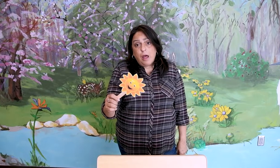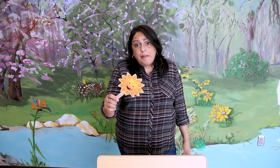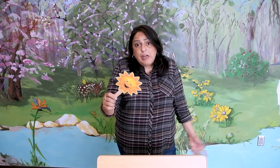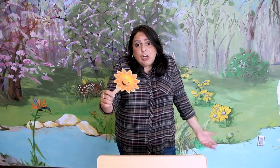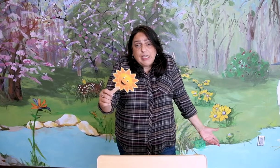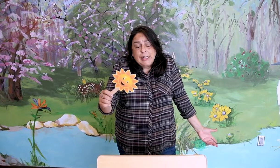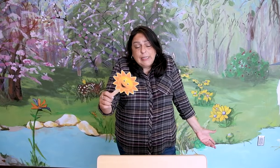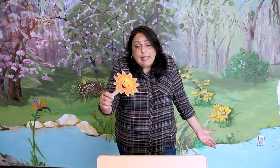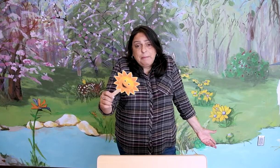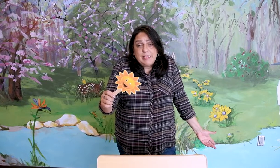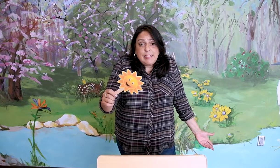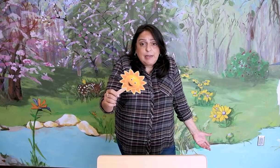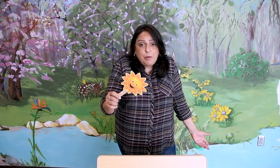They're gone, they melted away.